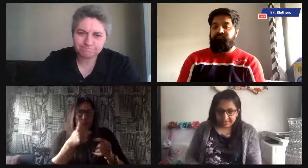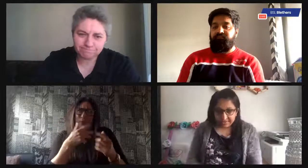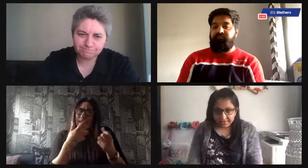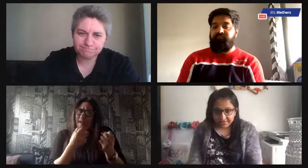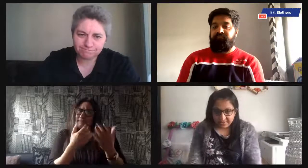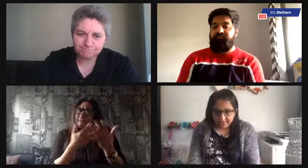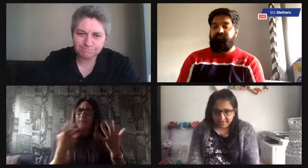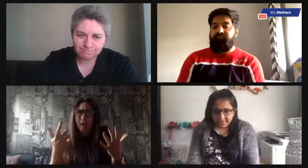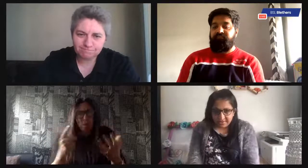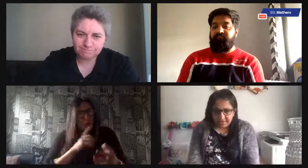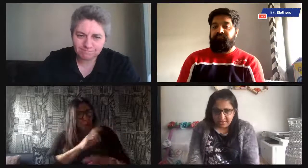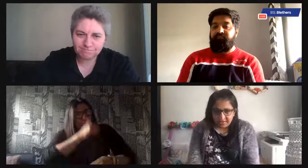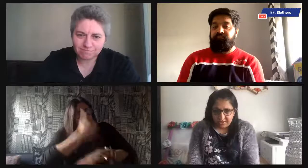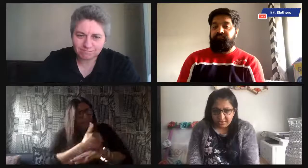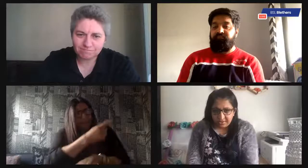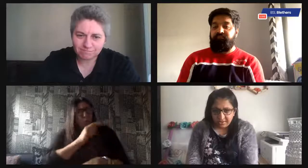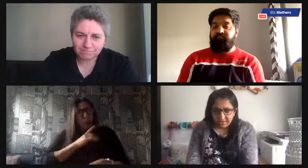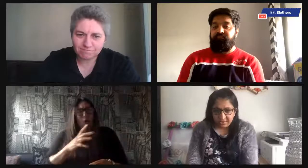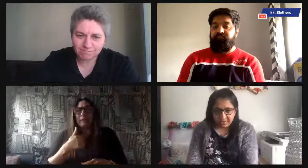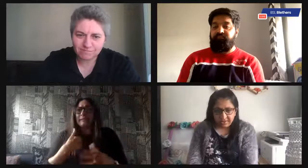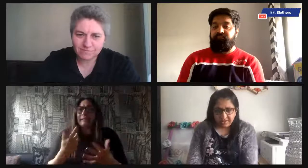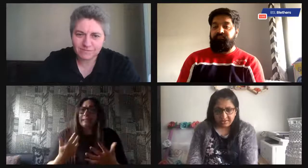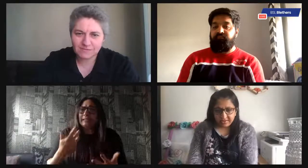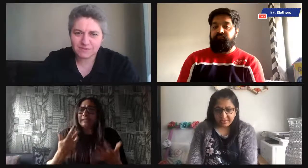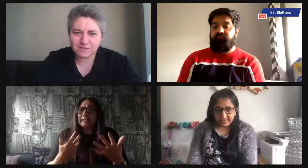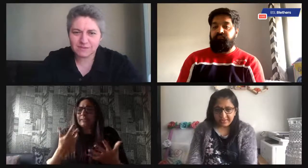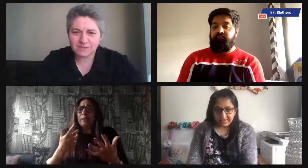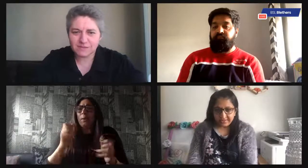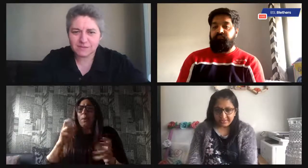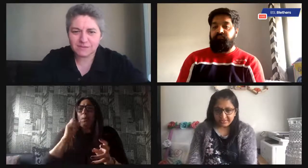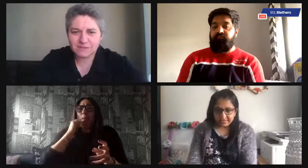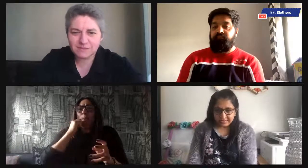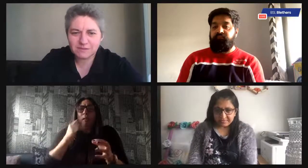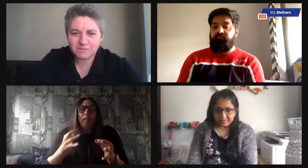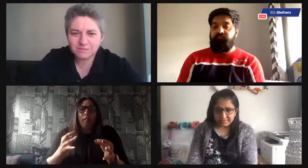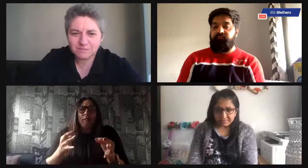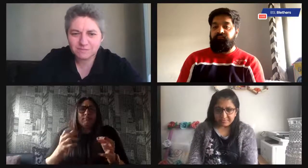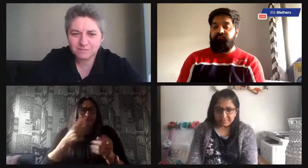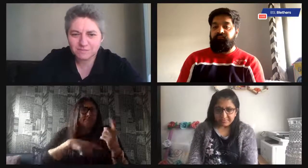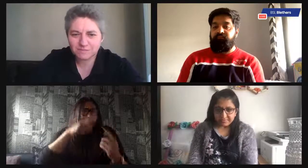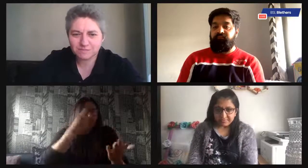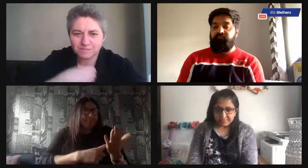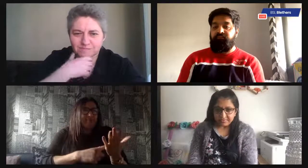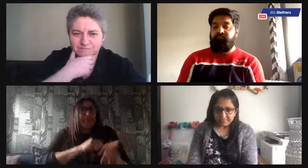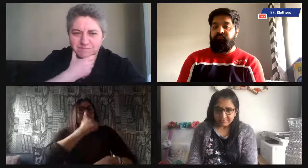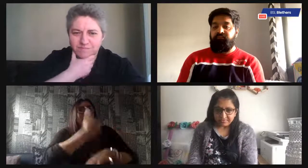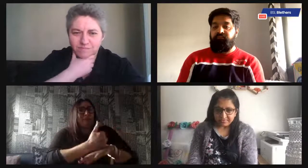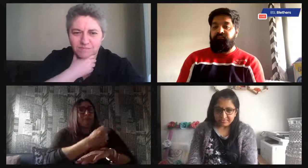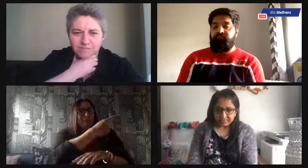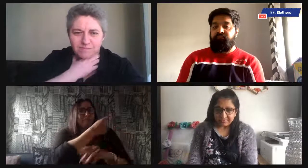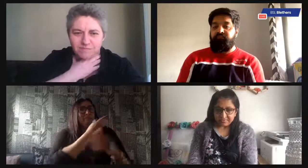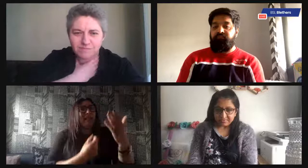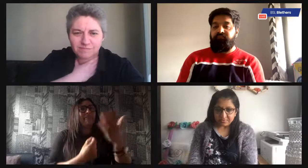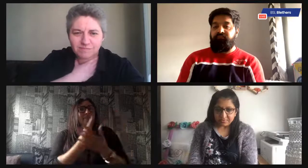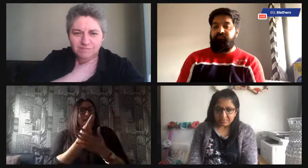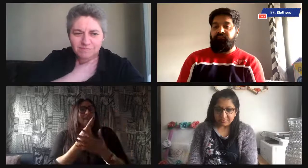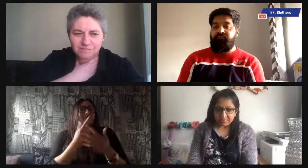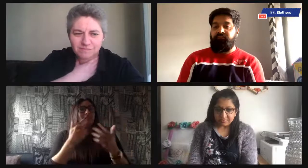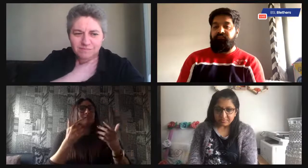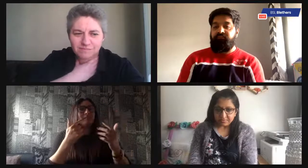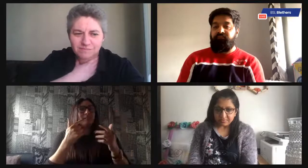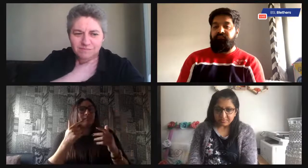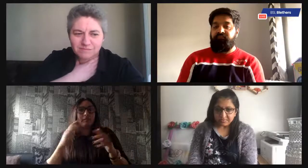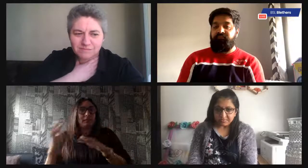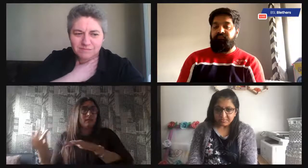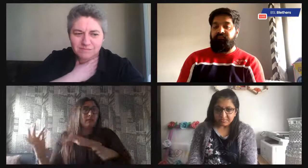came to celebrate with us. And there was lots of people there who were non-Asian as well that came. But we decided that we were